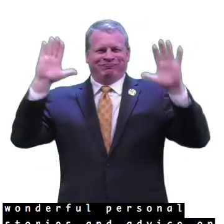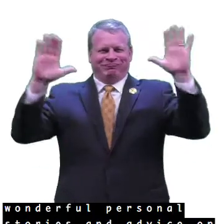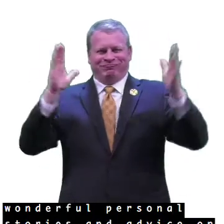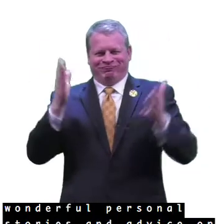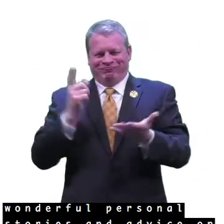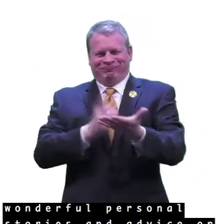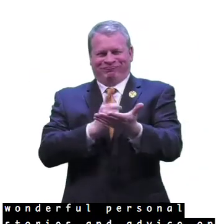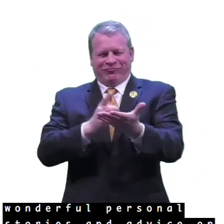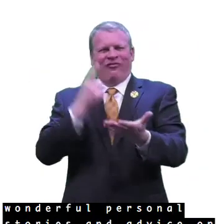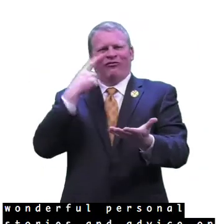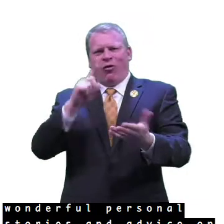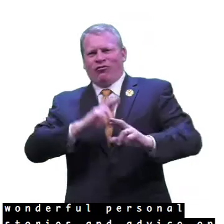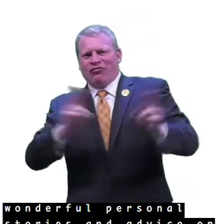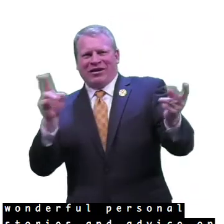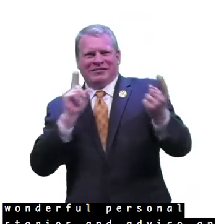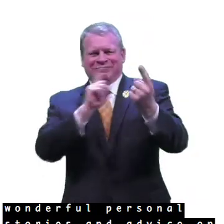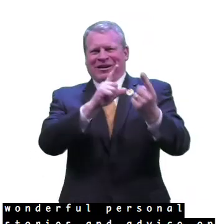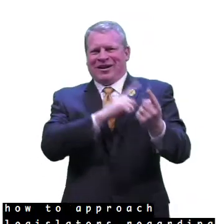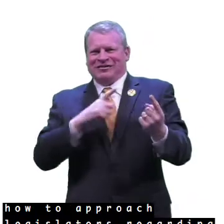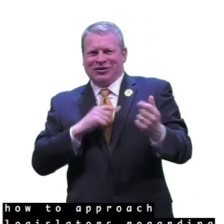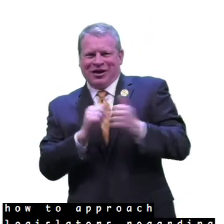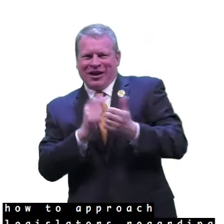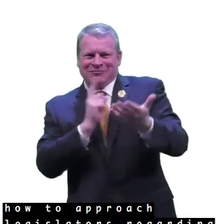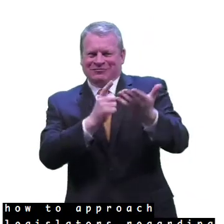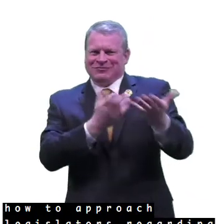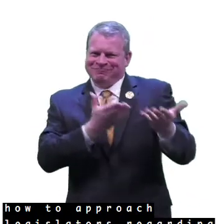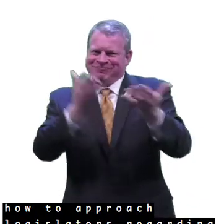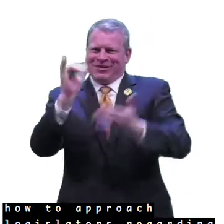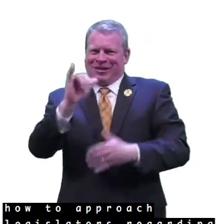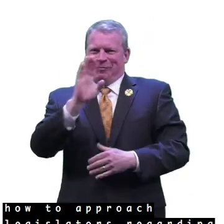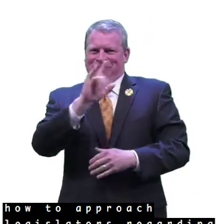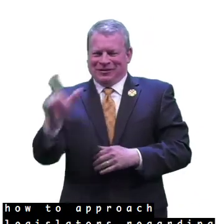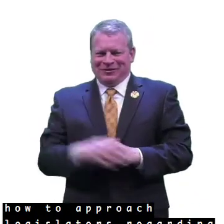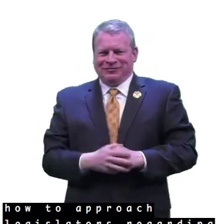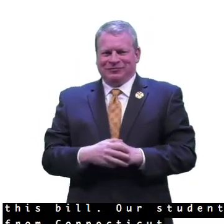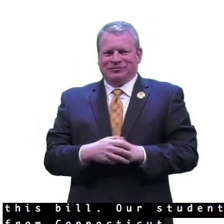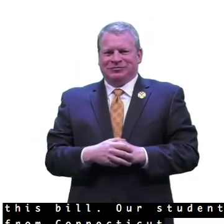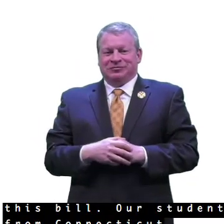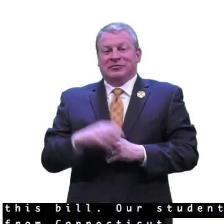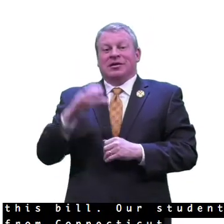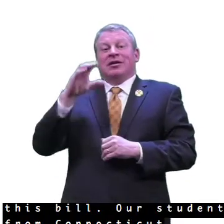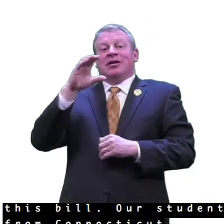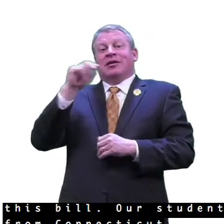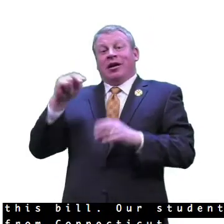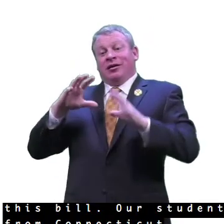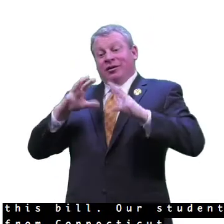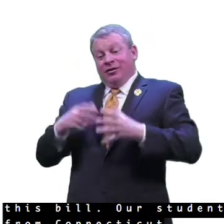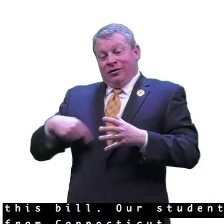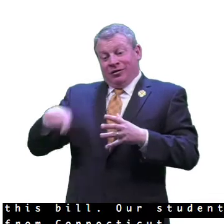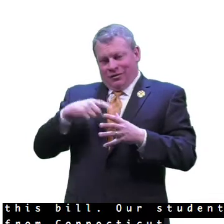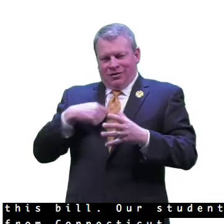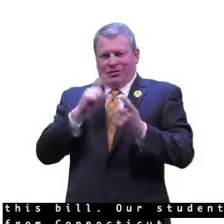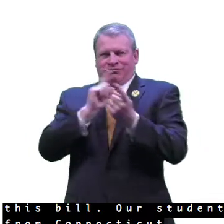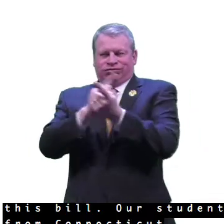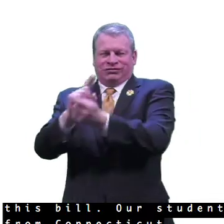personal stories and advice on how to approach legislators regarding this bill. Our students from